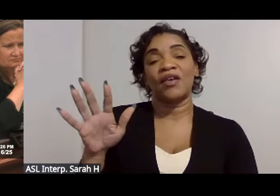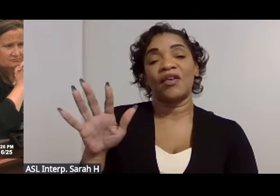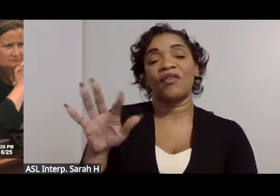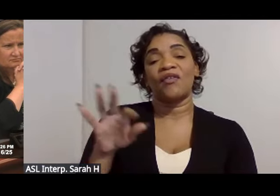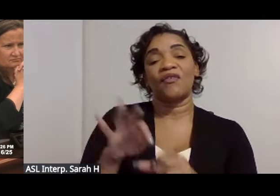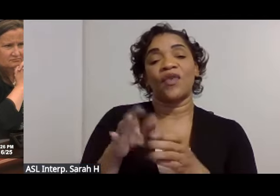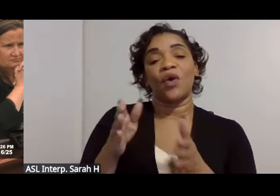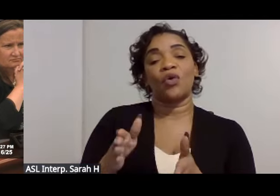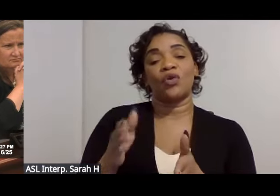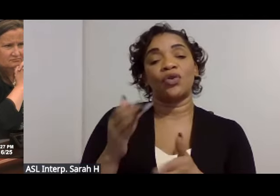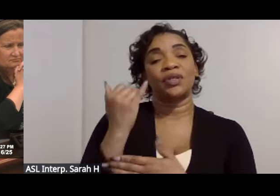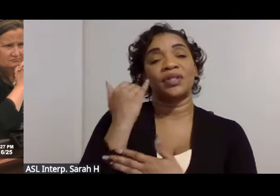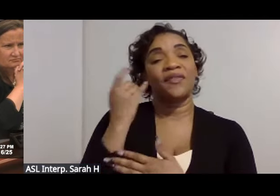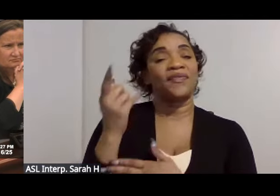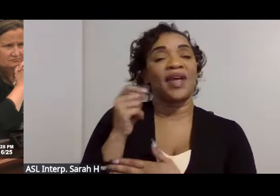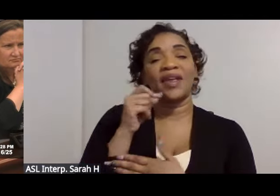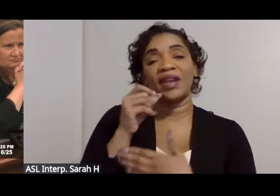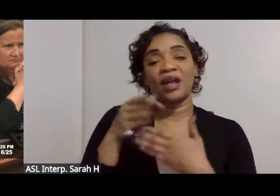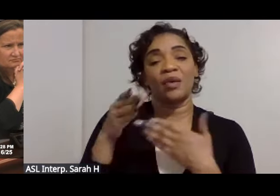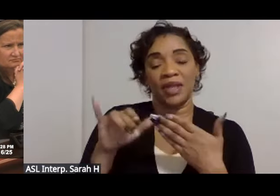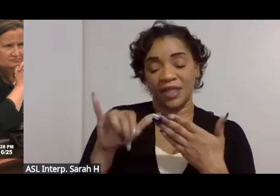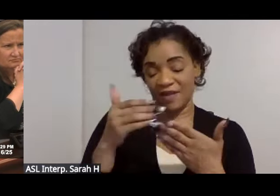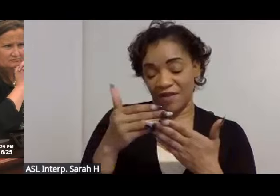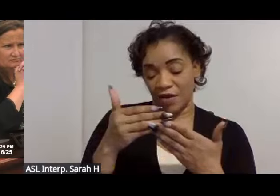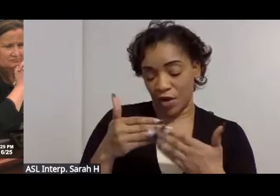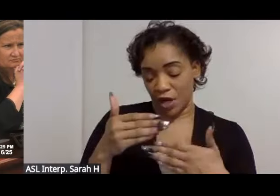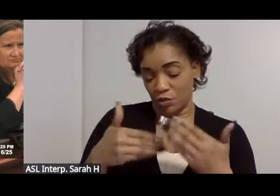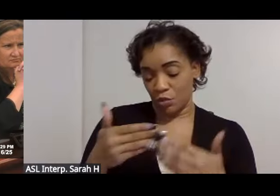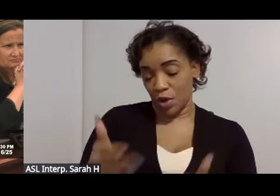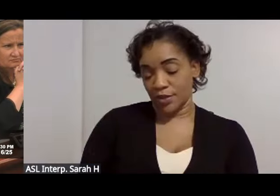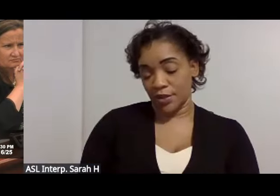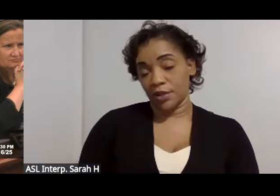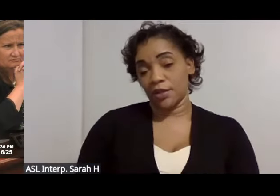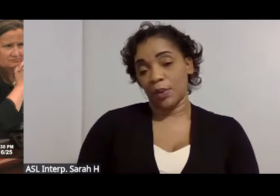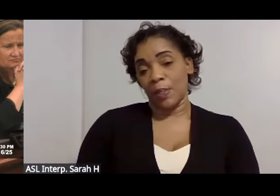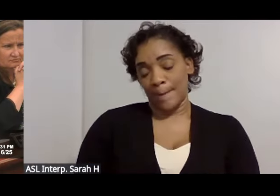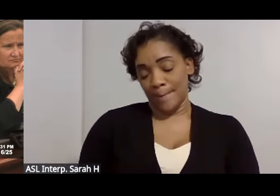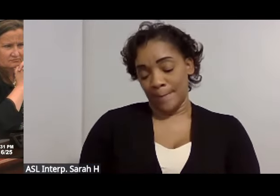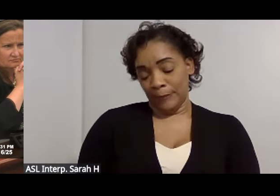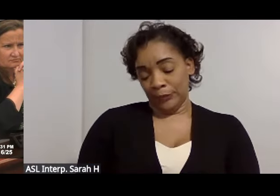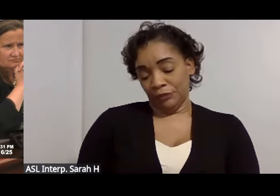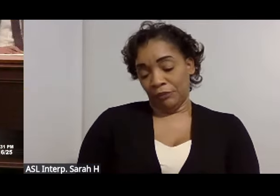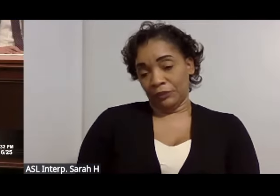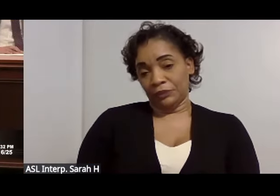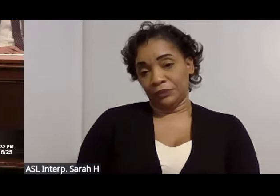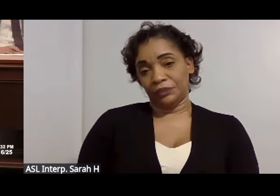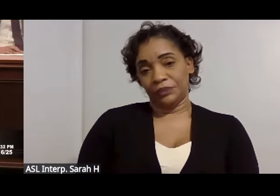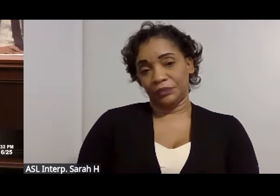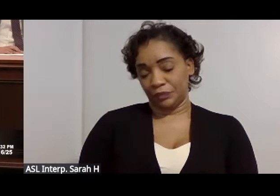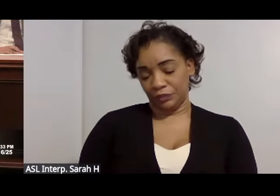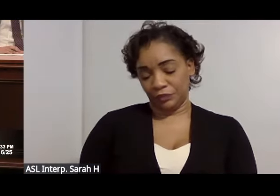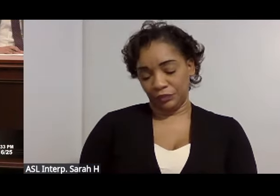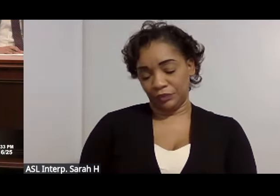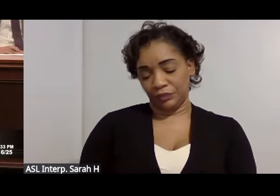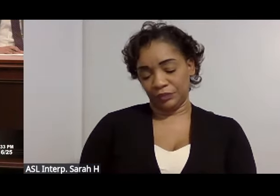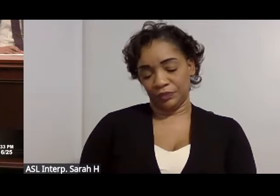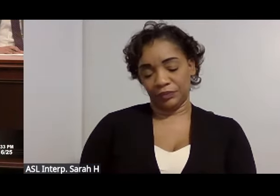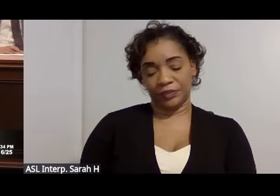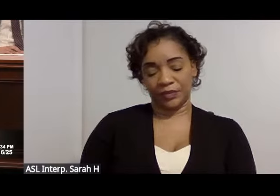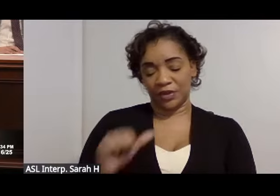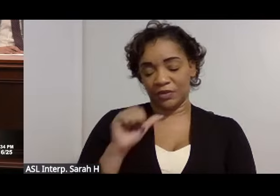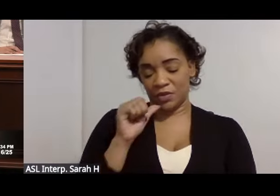not completed the verification process. It won't have anything to do with the Secretary of State's checking. That's allowed